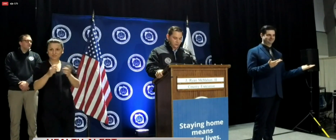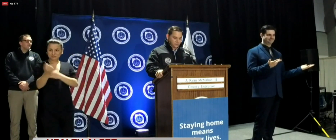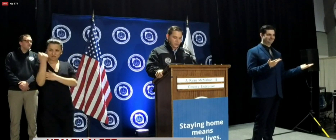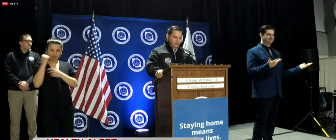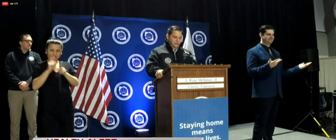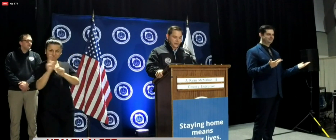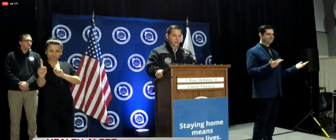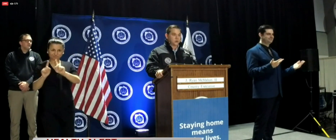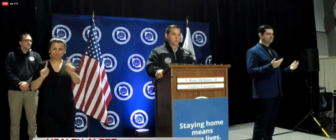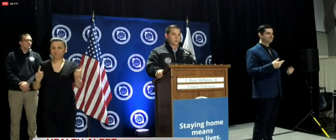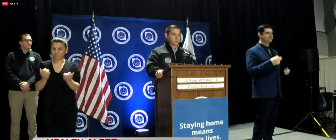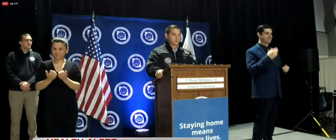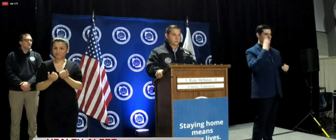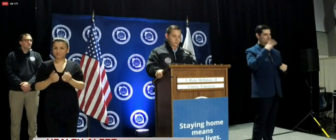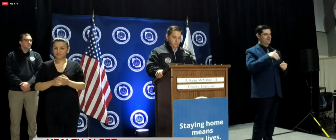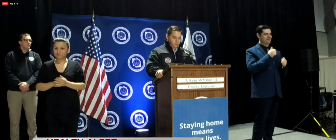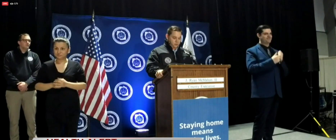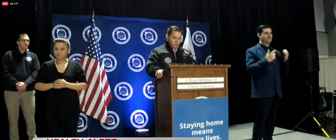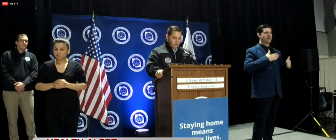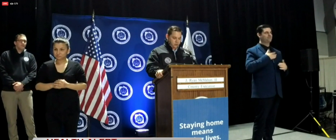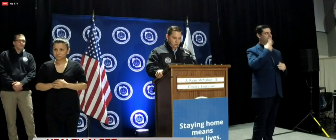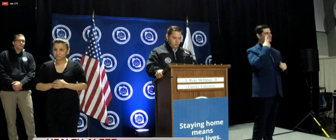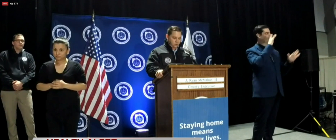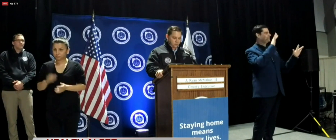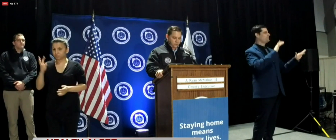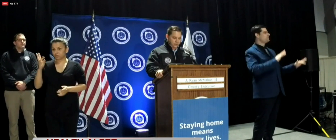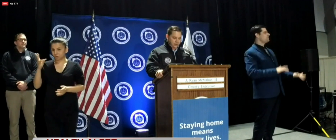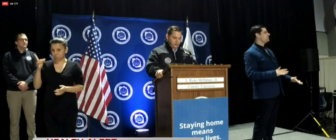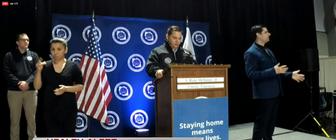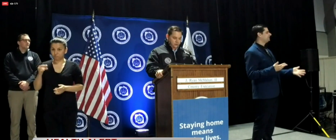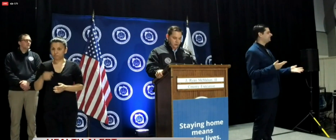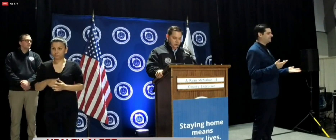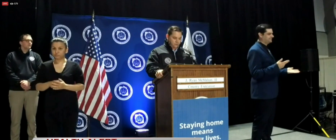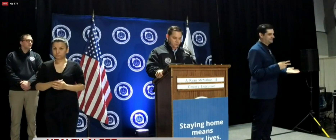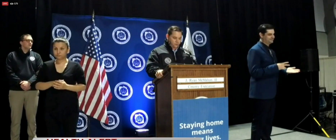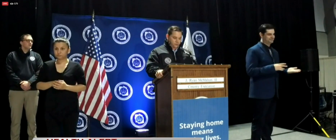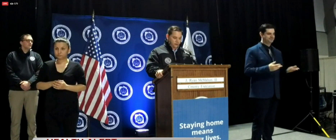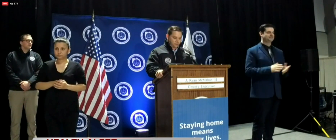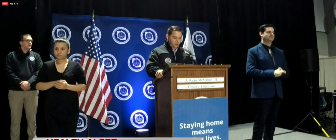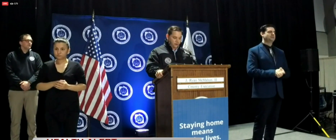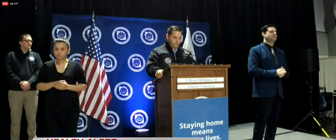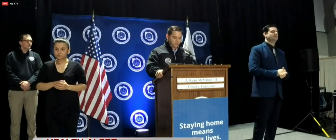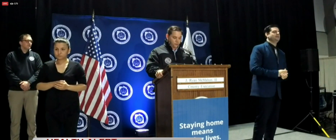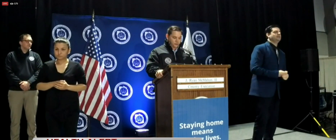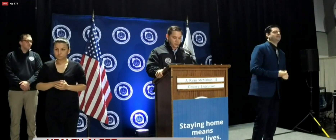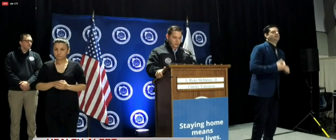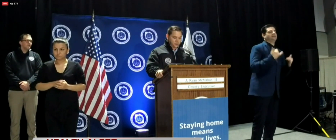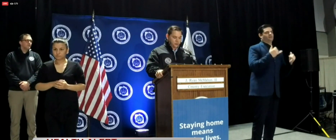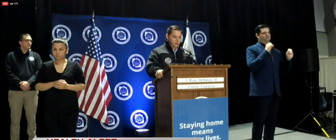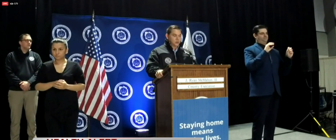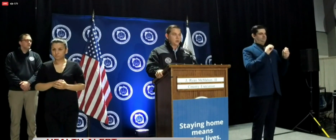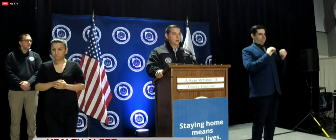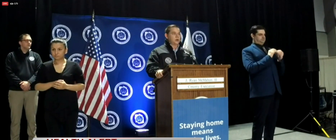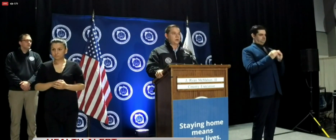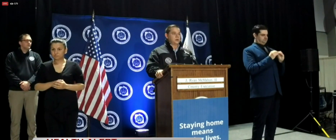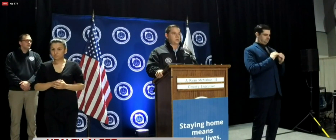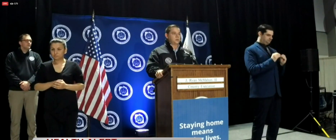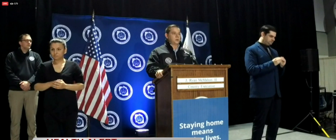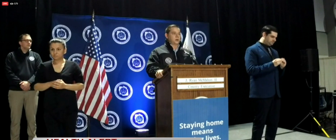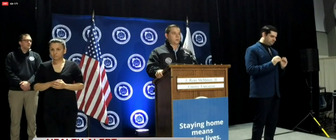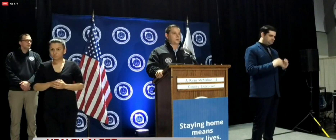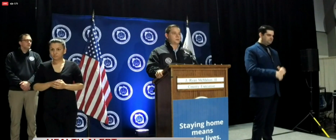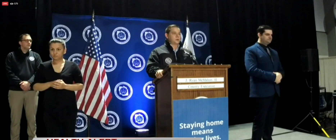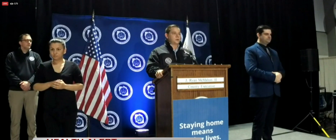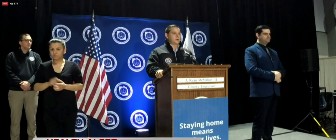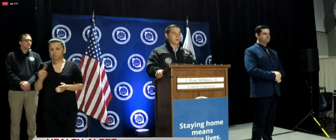We got some data to go over. We'll go over the data. First off, unfortunately, we